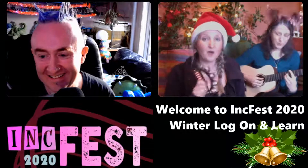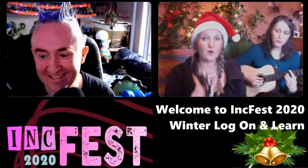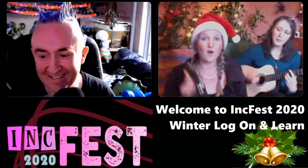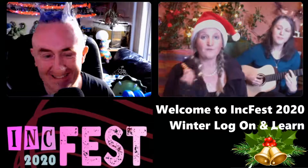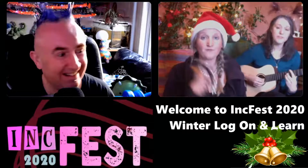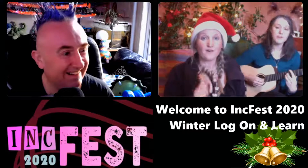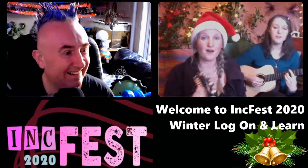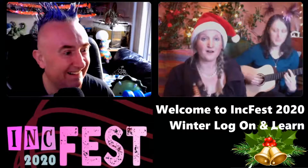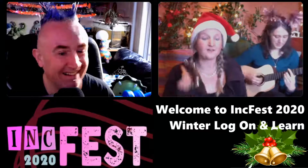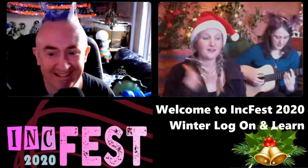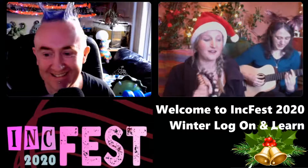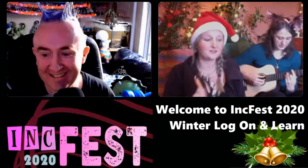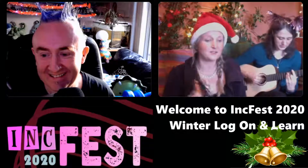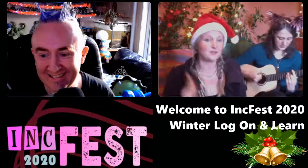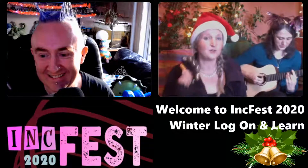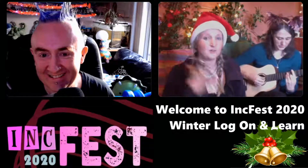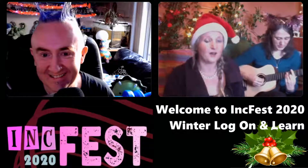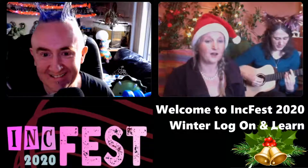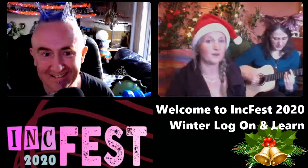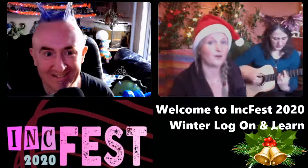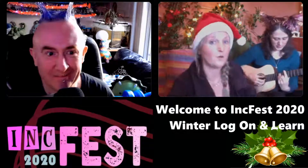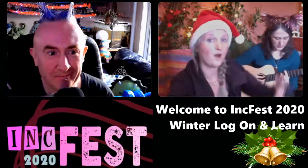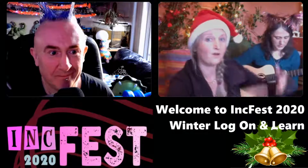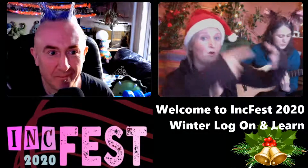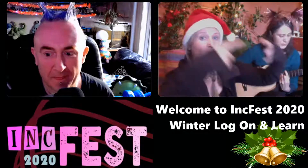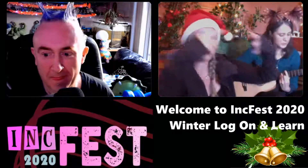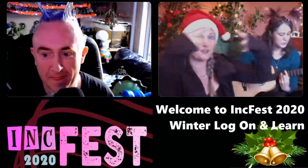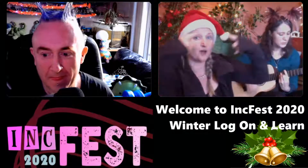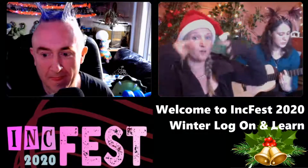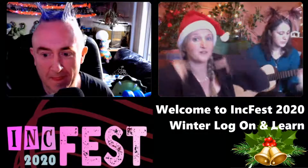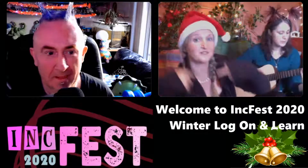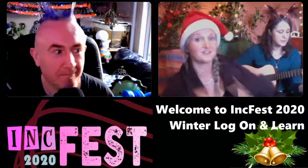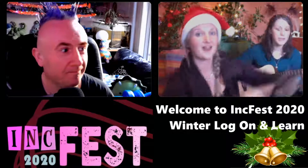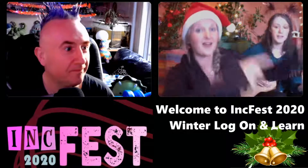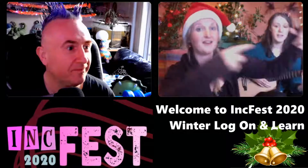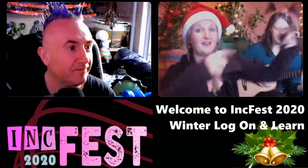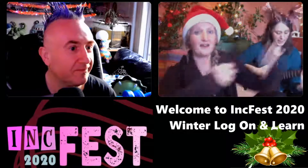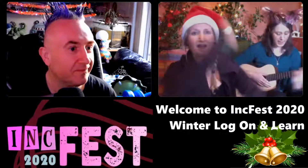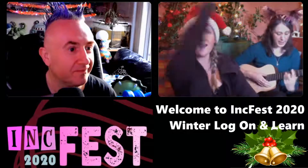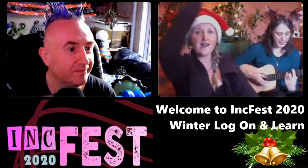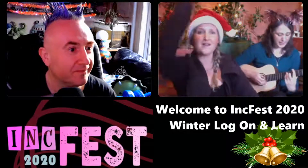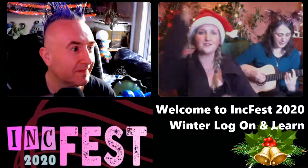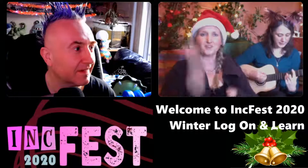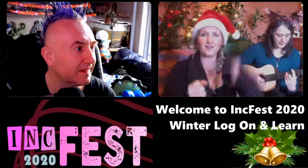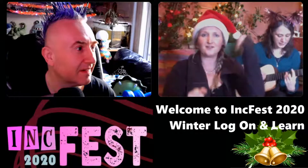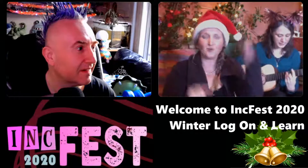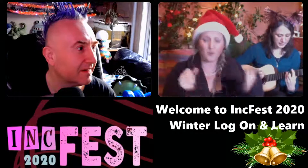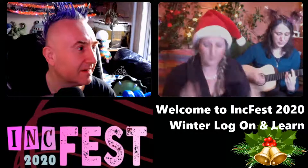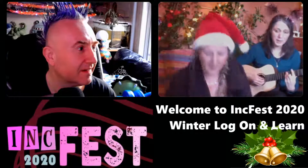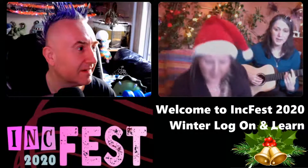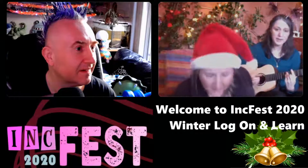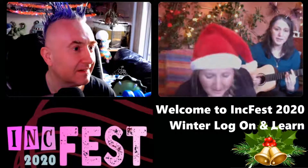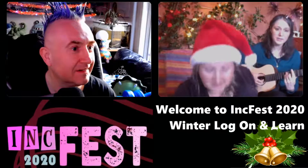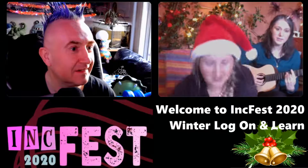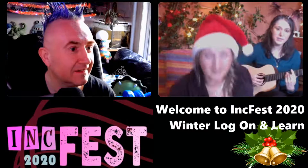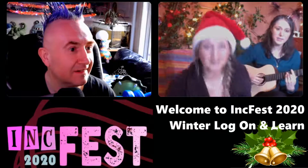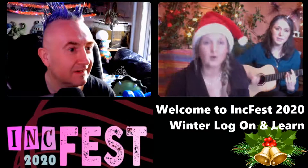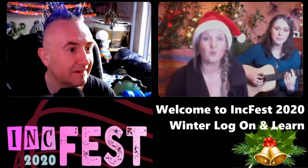what fun it is to ride on a one-horse open sleigh. Hey, jingle bells, jingle